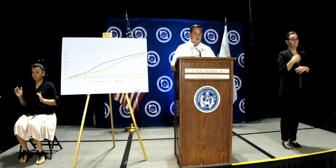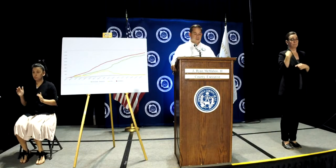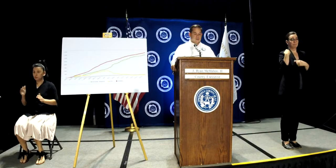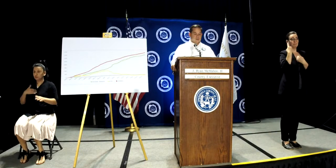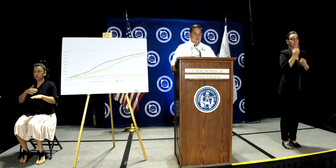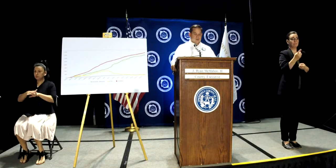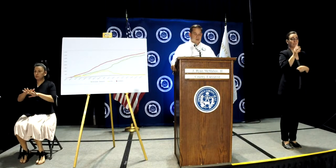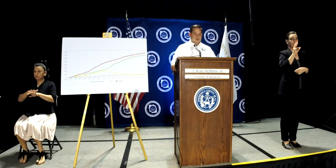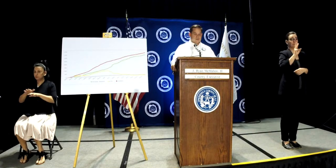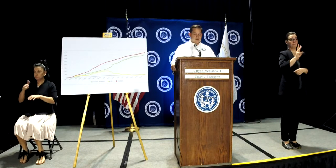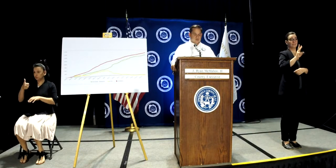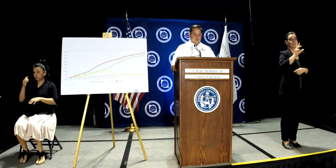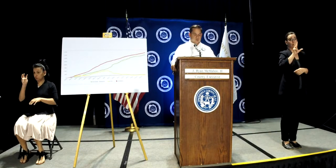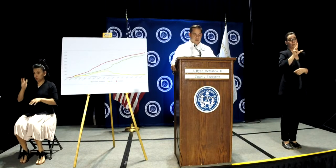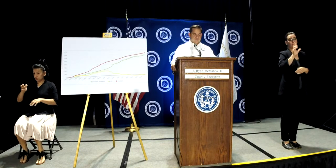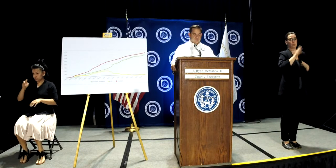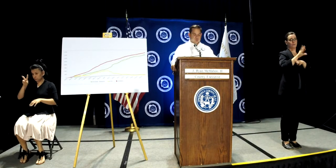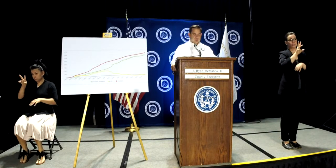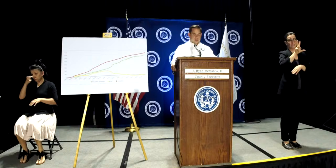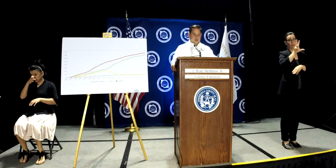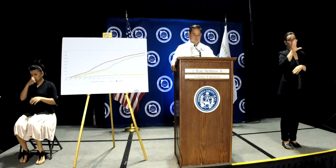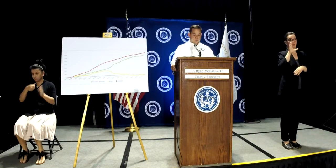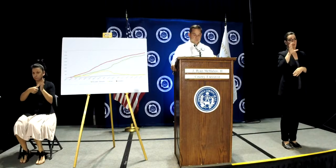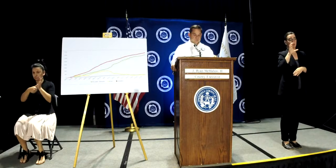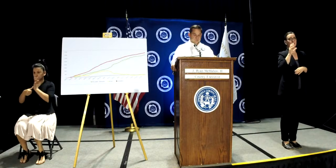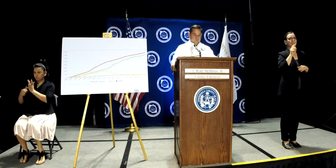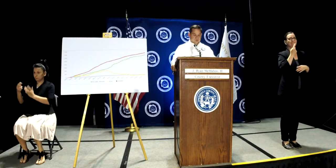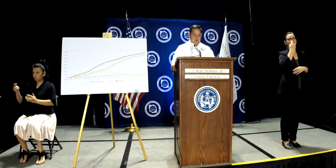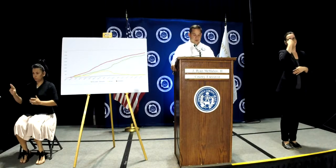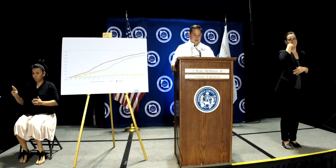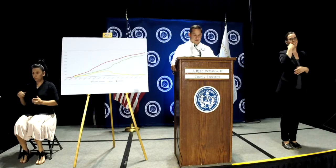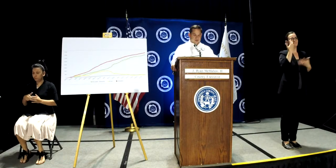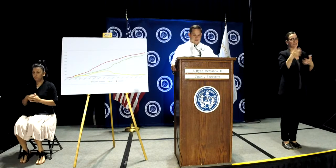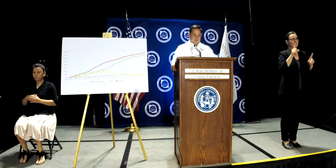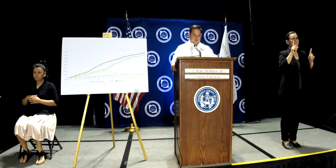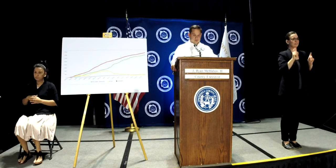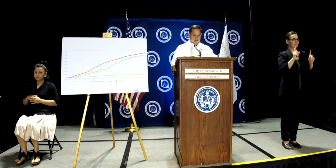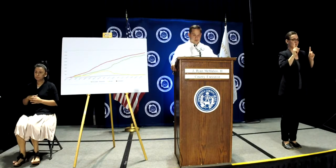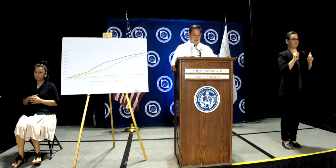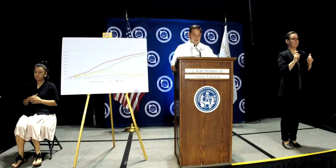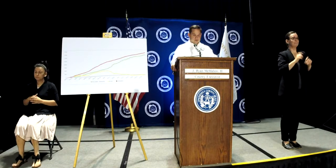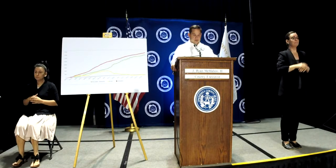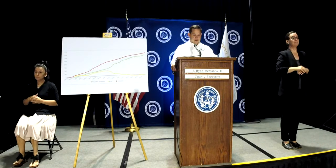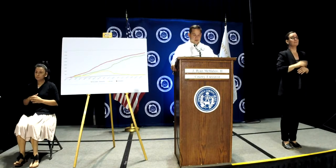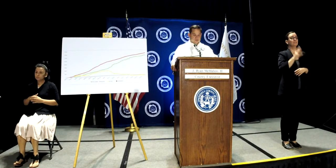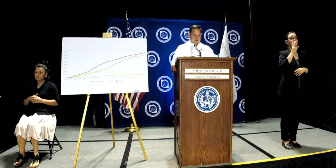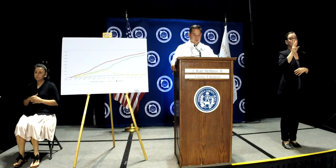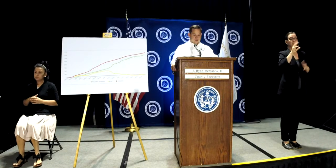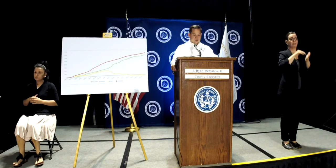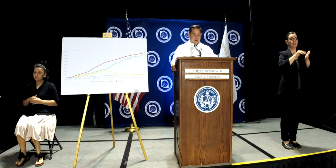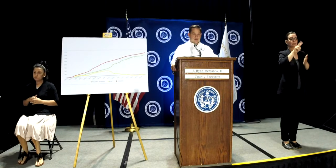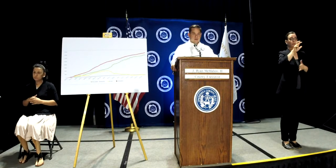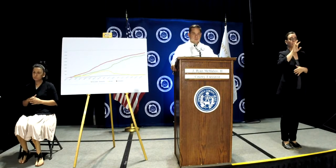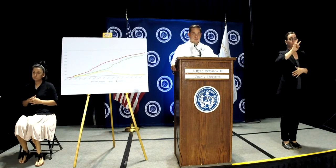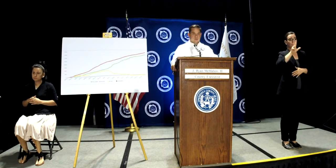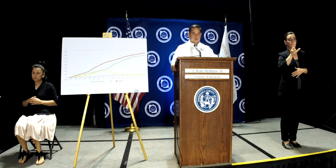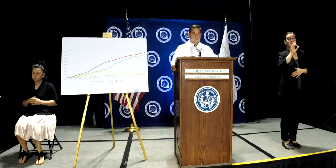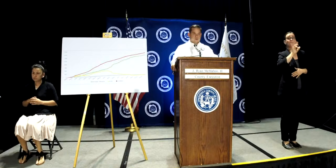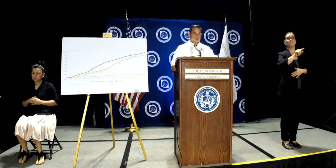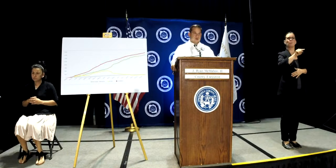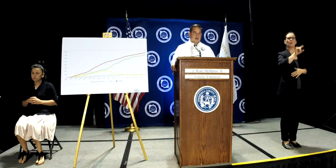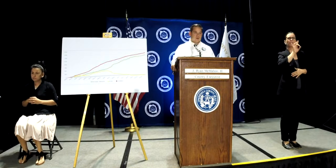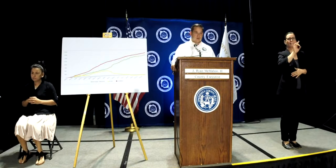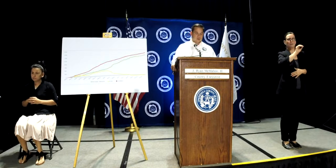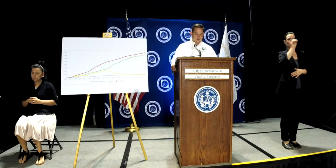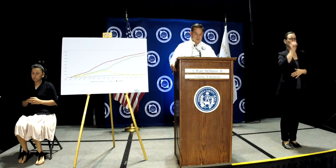County, 7-day rolling average, 0.8. Again, as data comes out, we're tracking it pretty